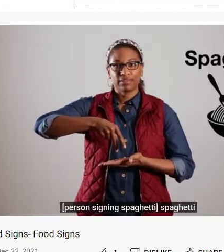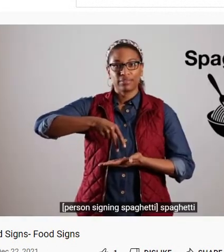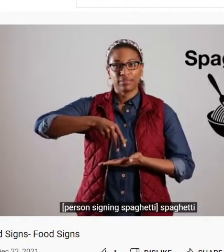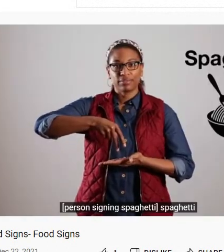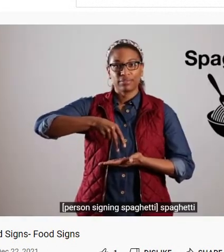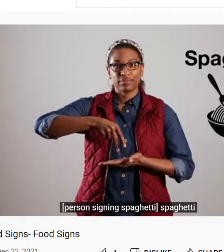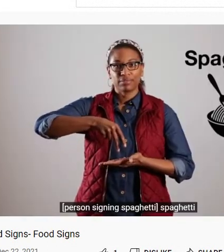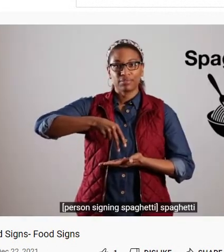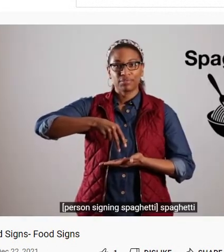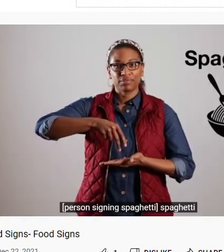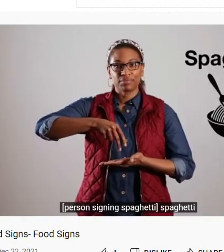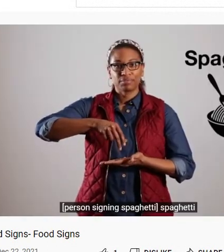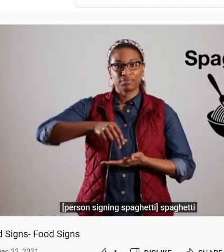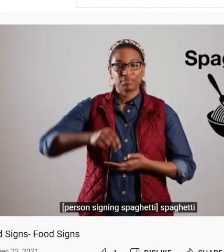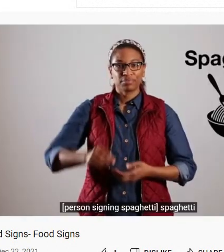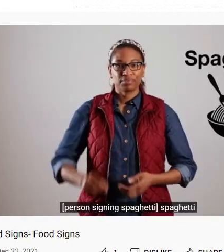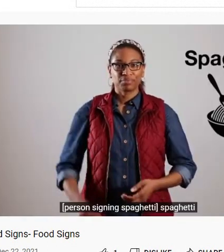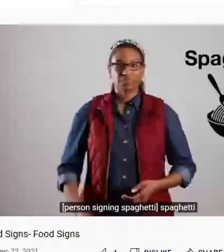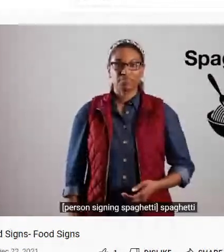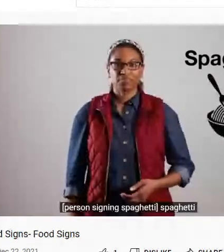Spaghetti,